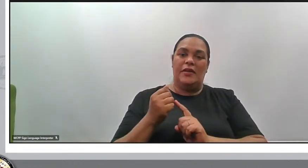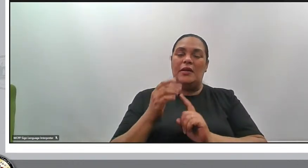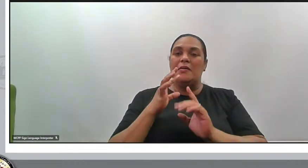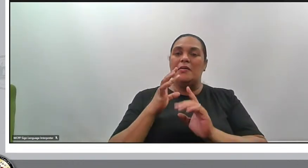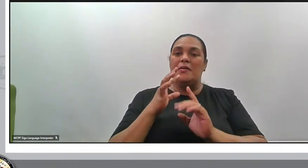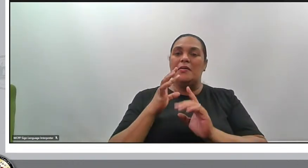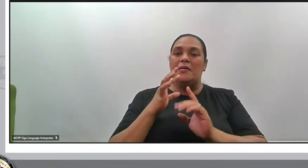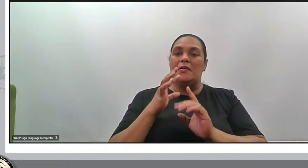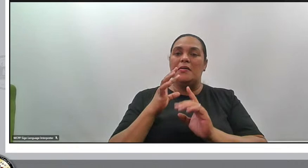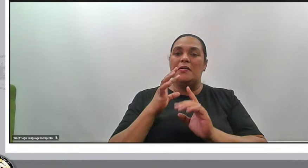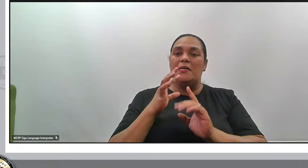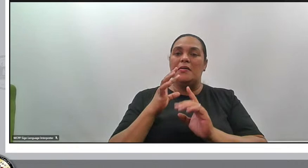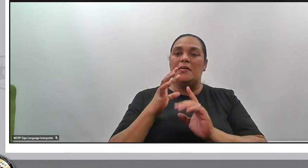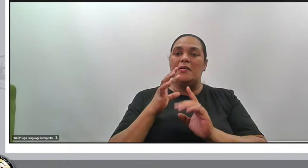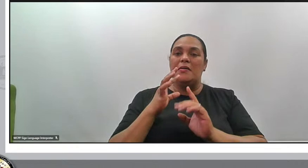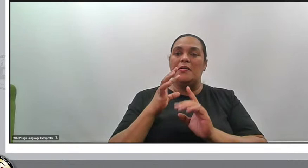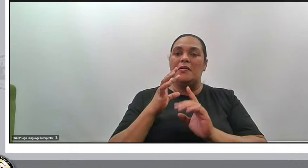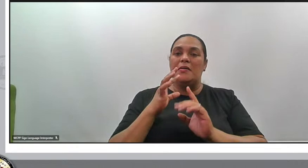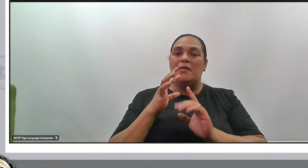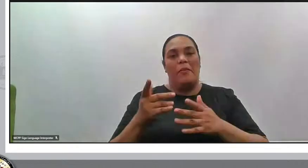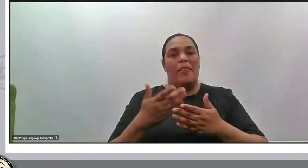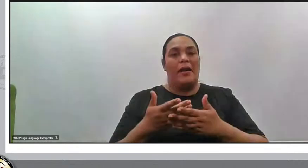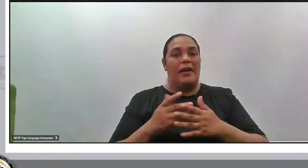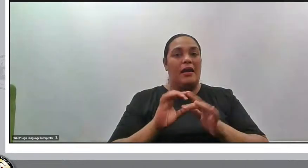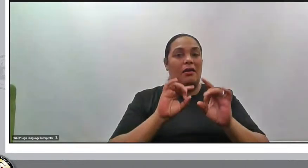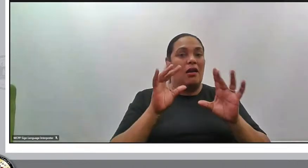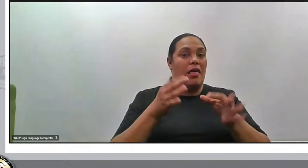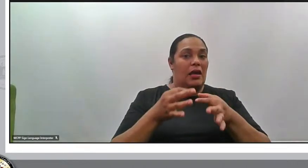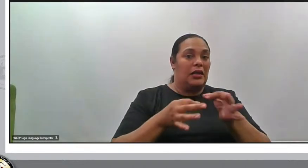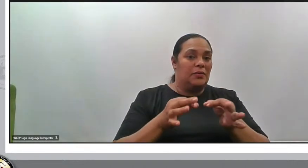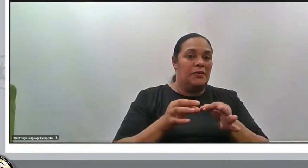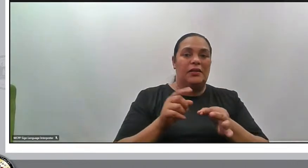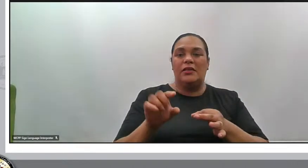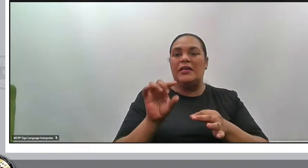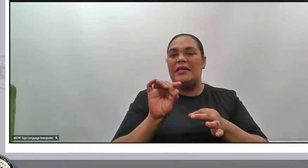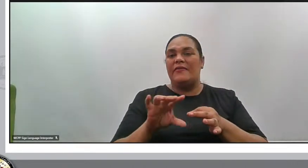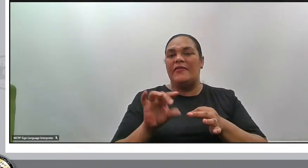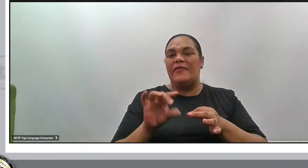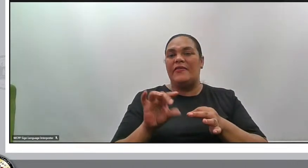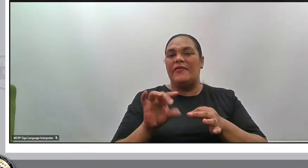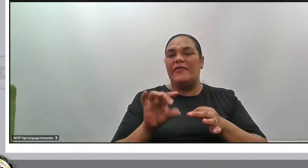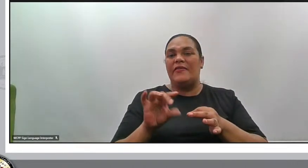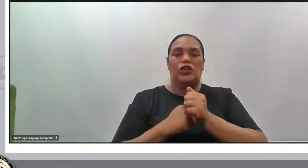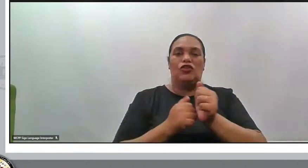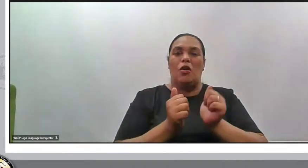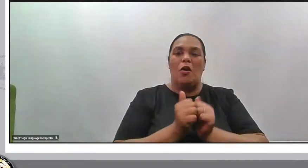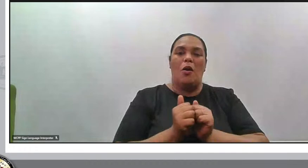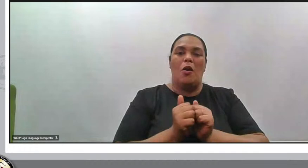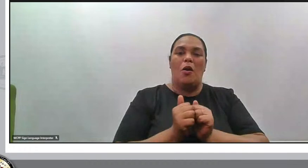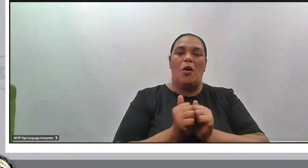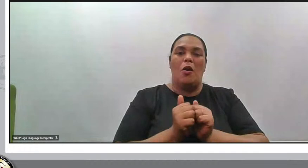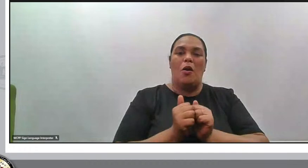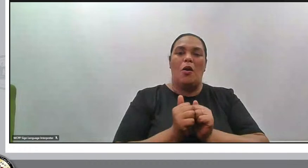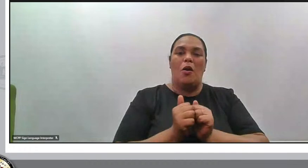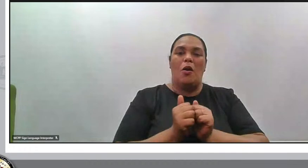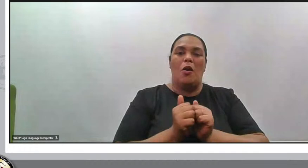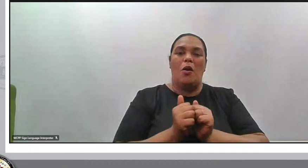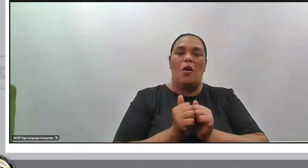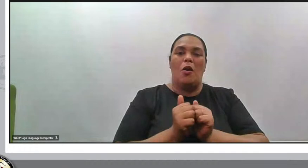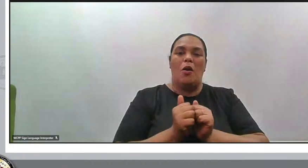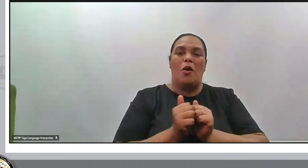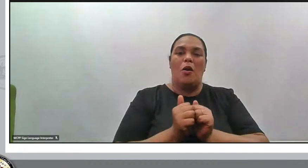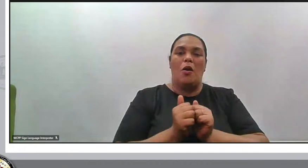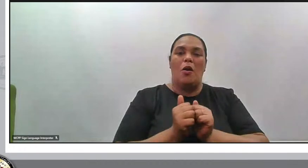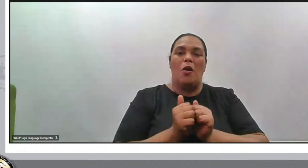engagement with the public. If they could perhaps elaborate on what these strategic partnerships are and who is it with. Thanks,